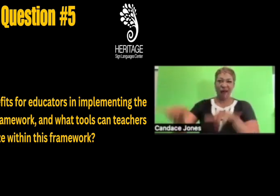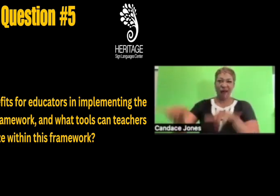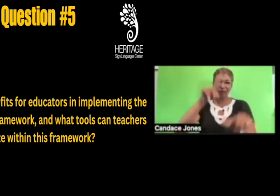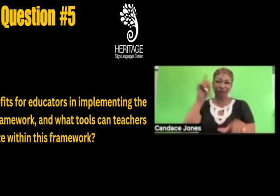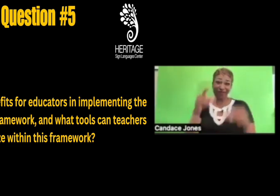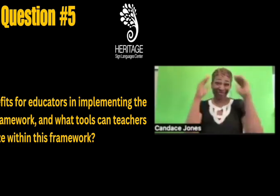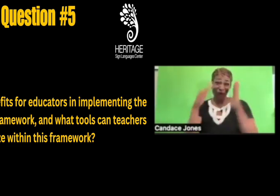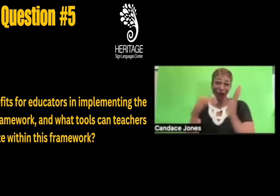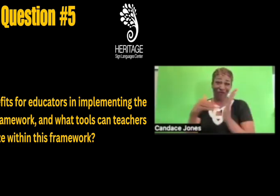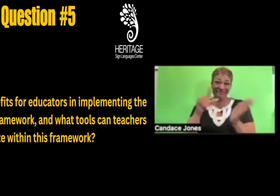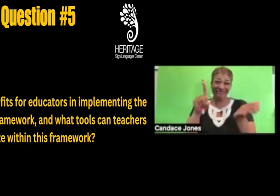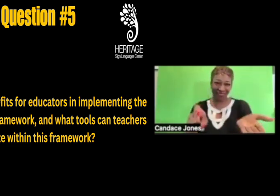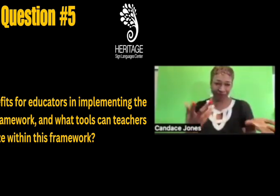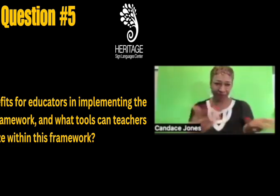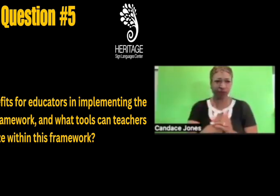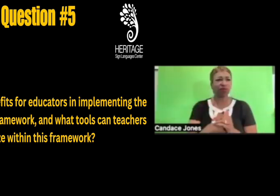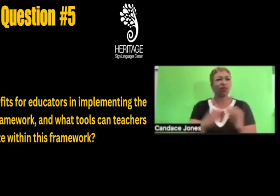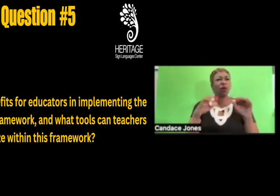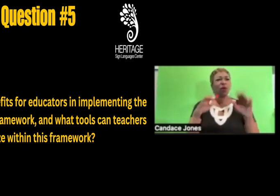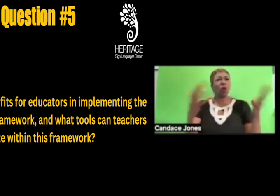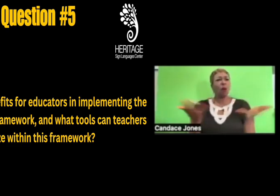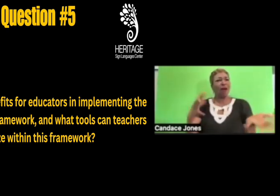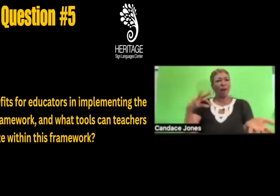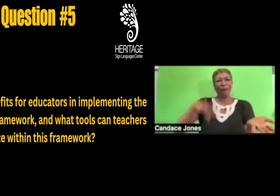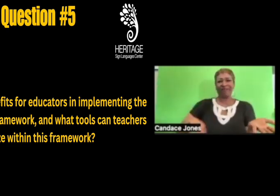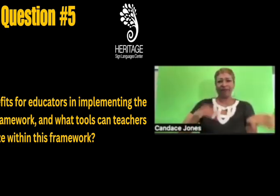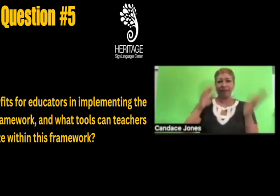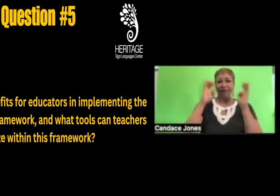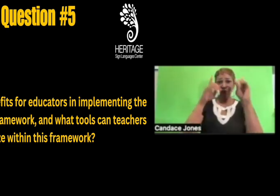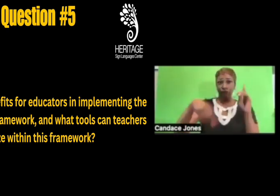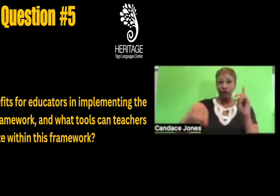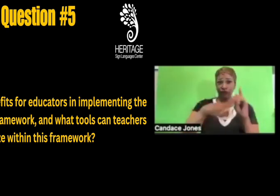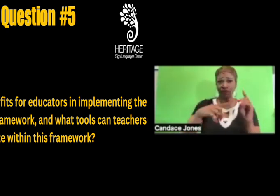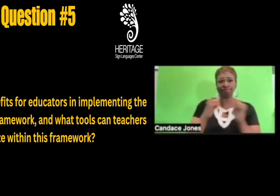now to address these common issues?